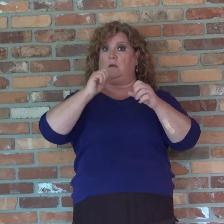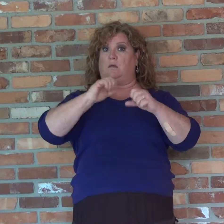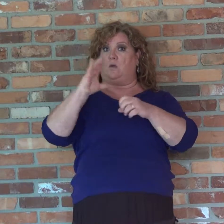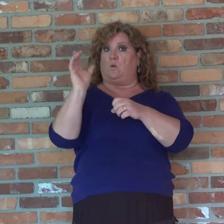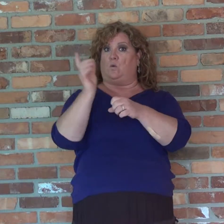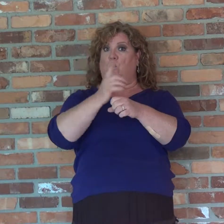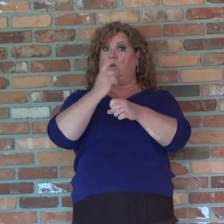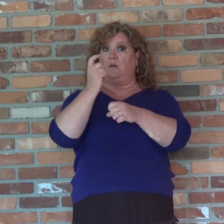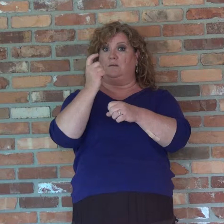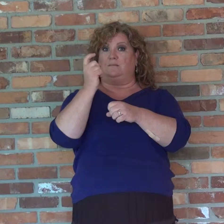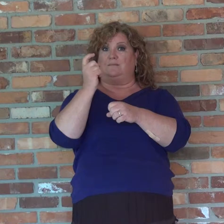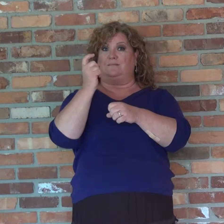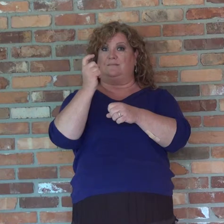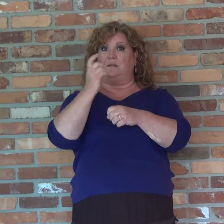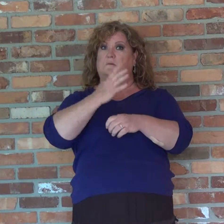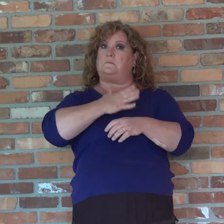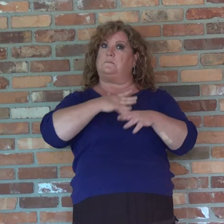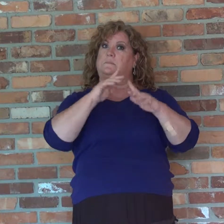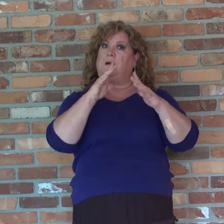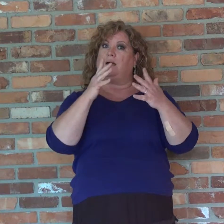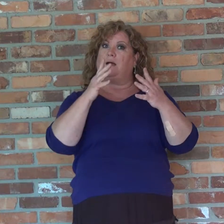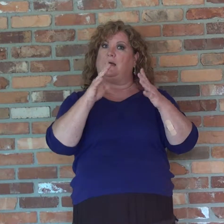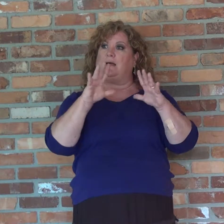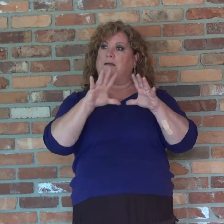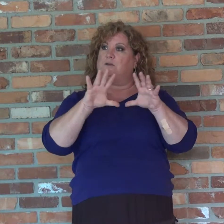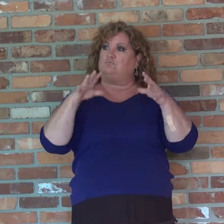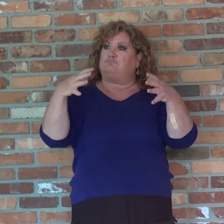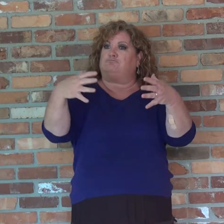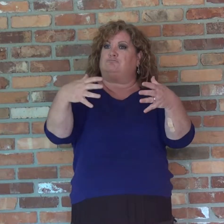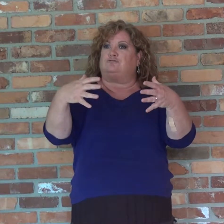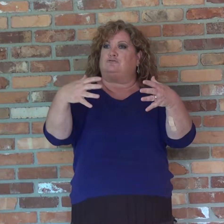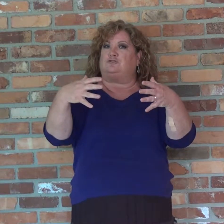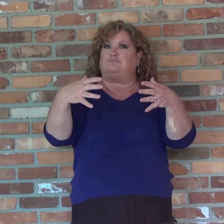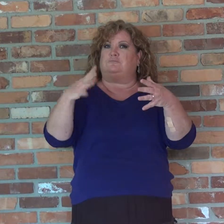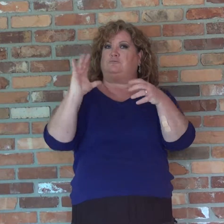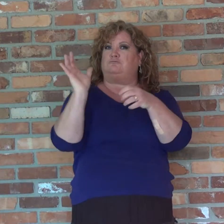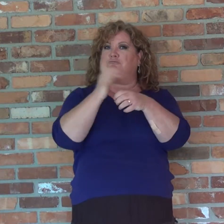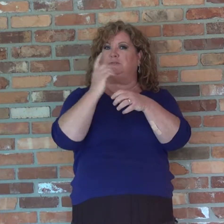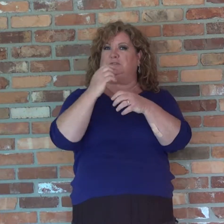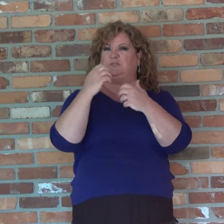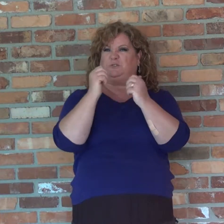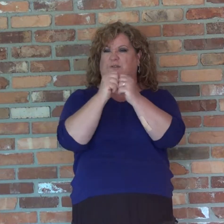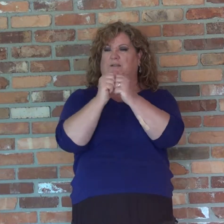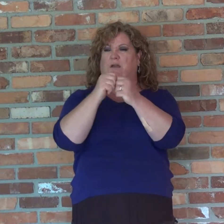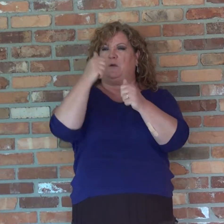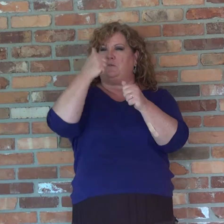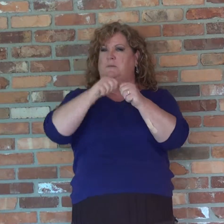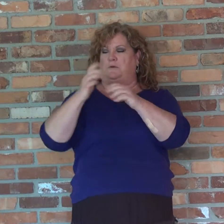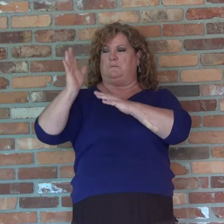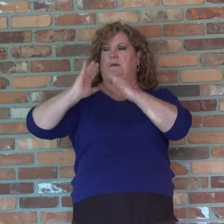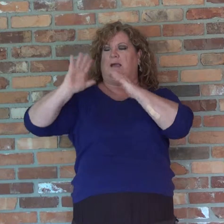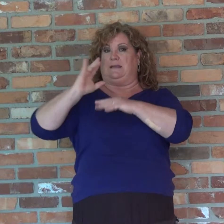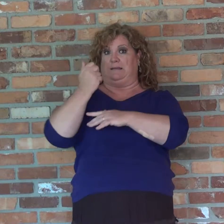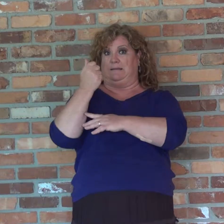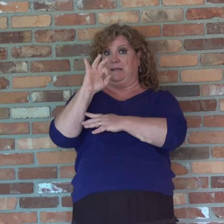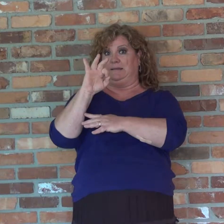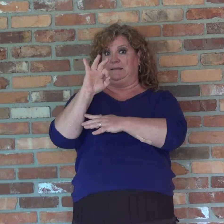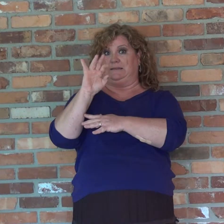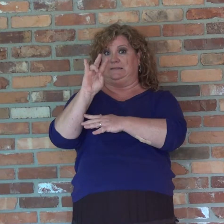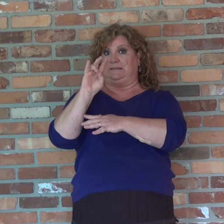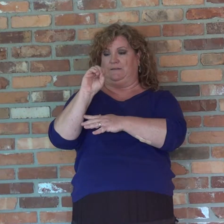I can win is when my team wins with me. I remember Scott Martin, back